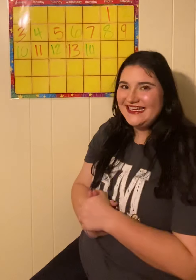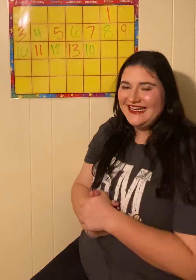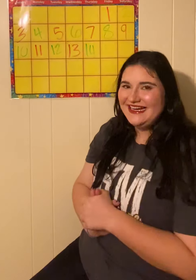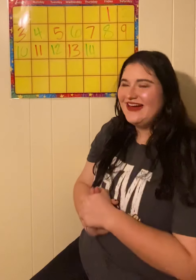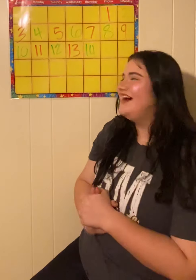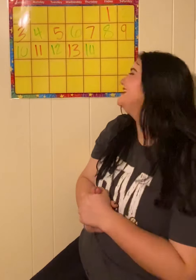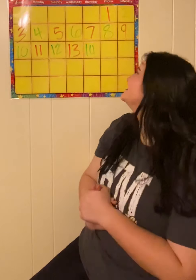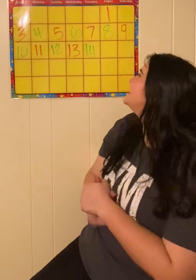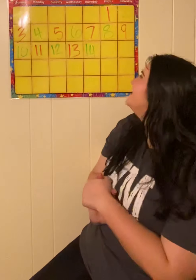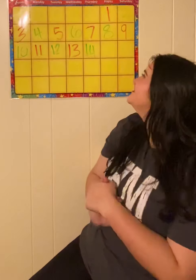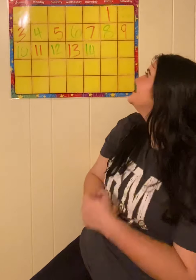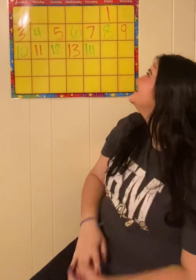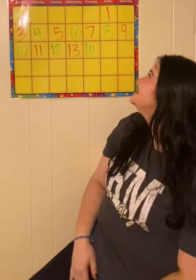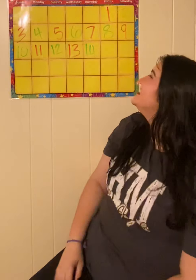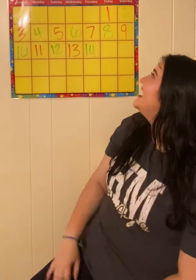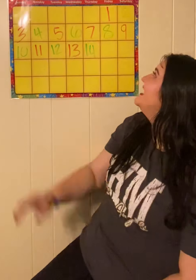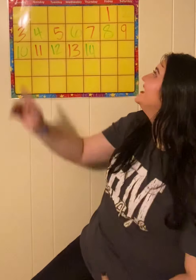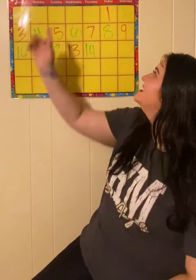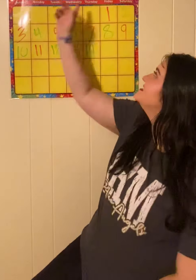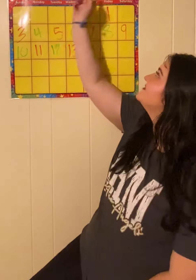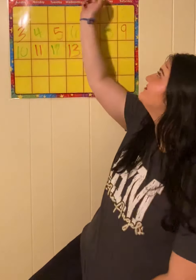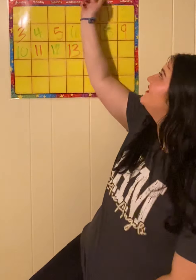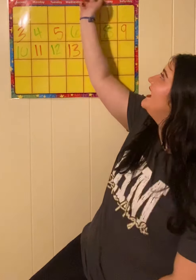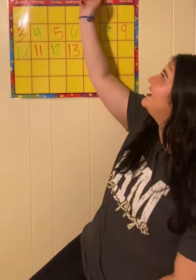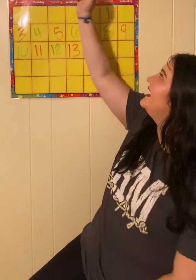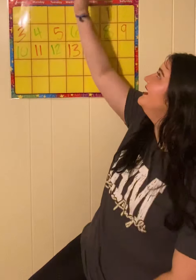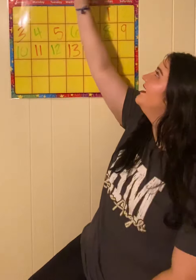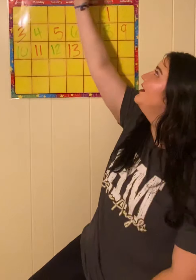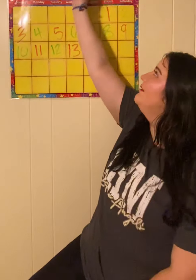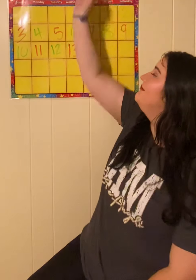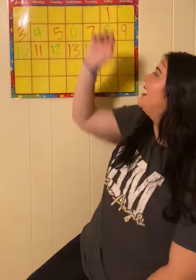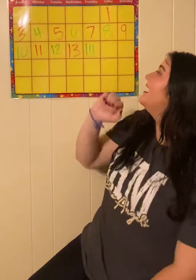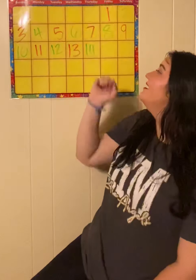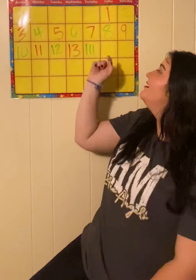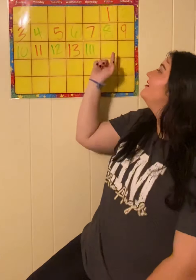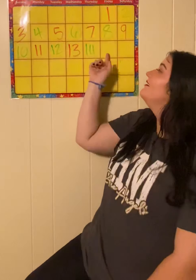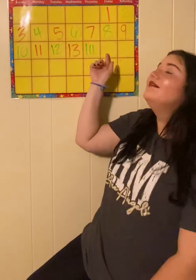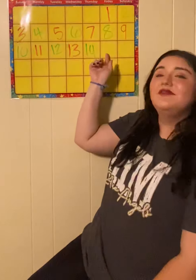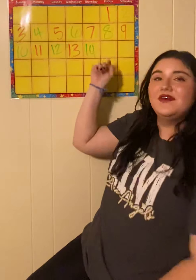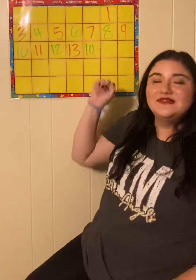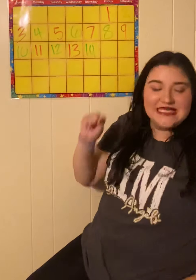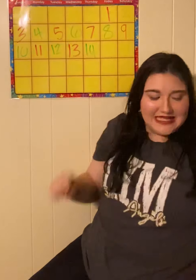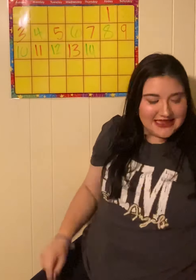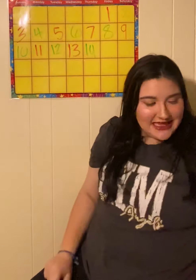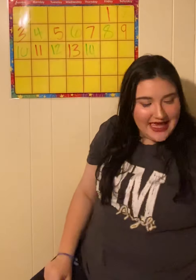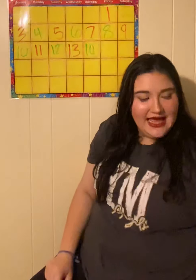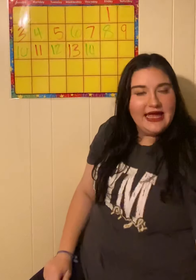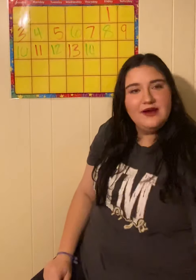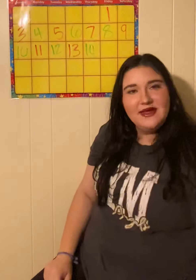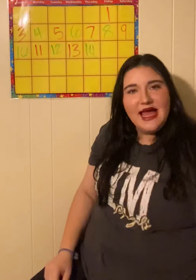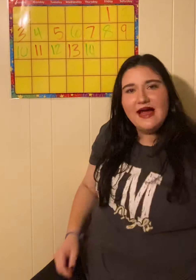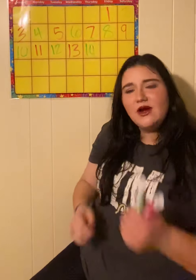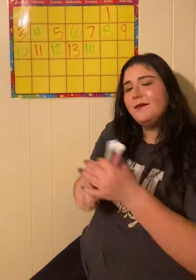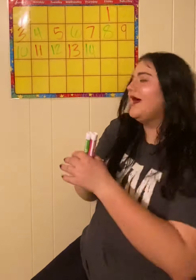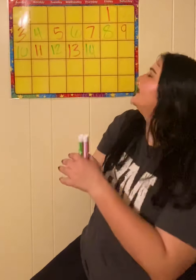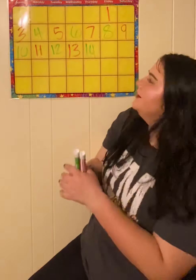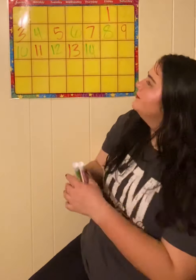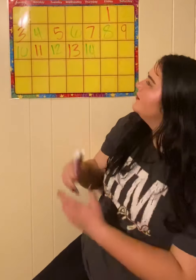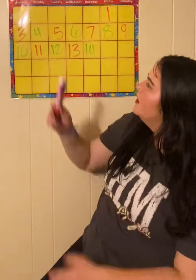15, awesome. So today is Friday, May 15th. And we have our pattern.